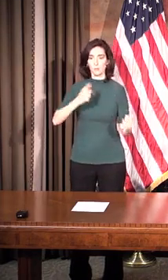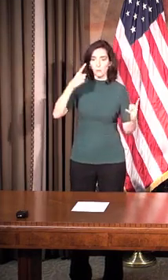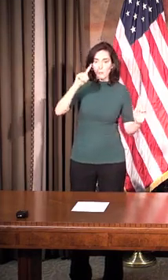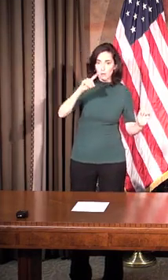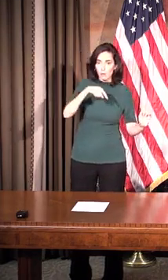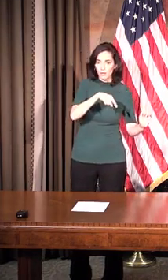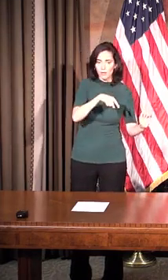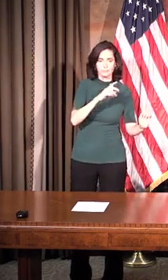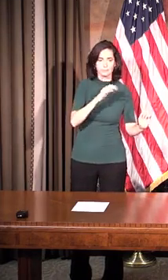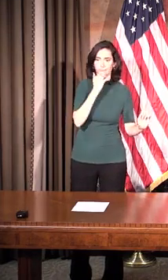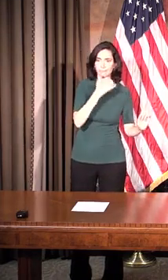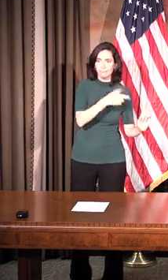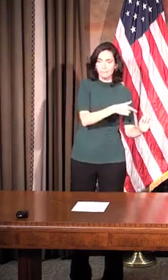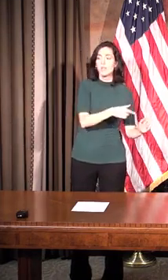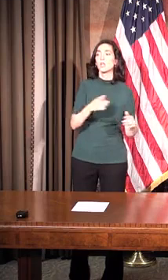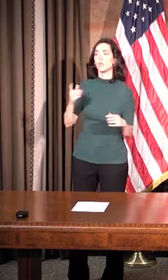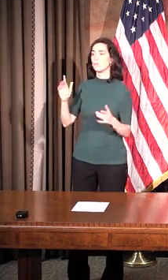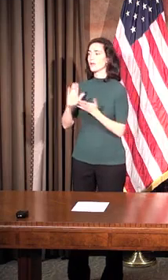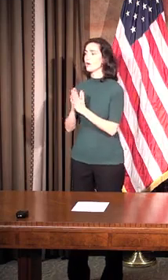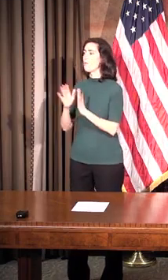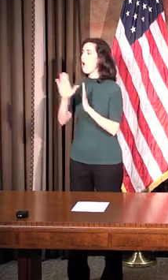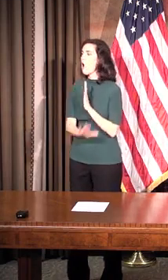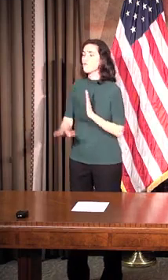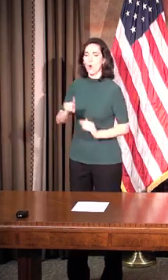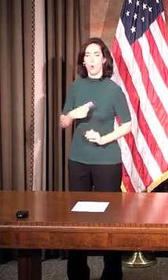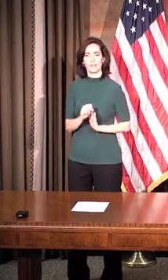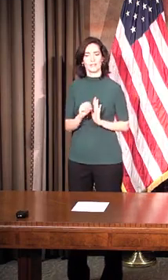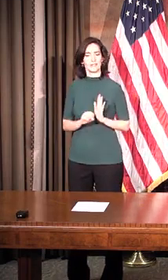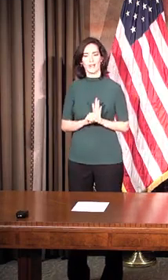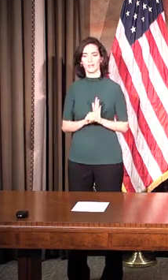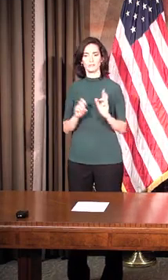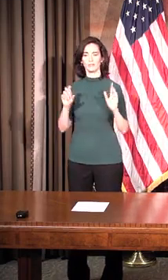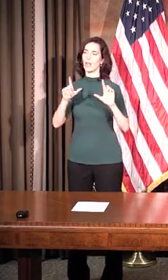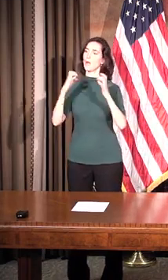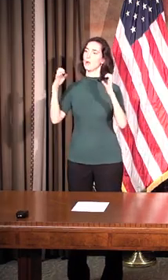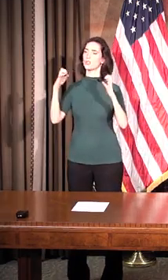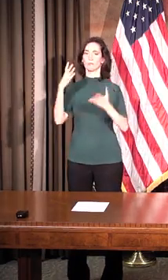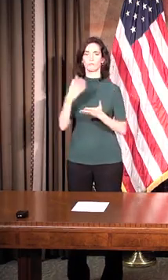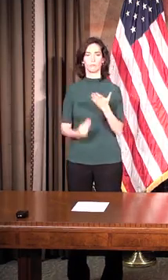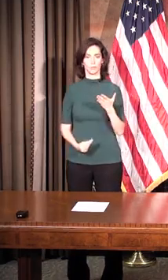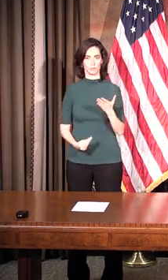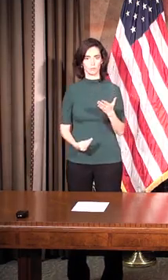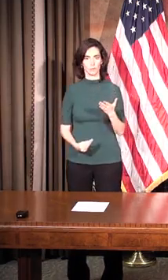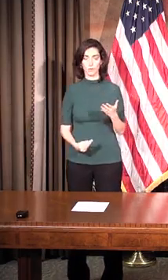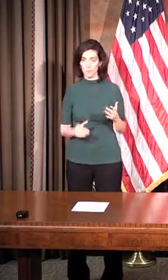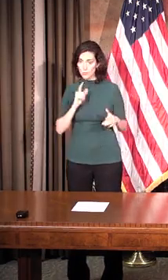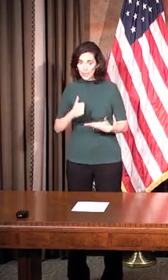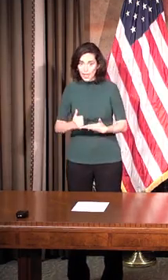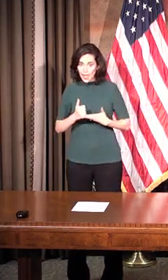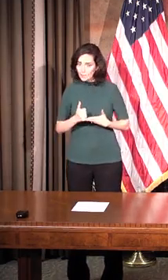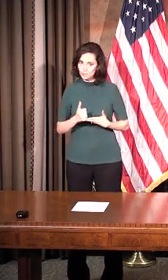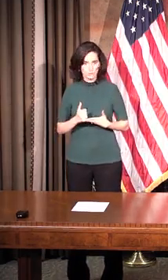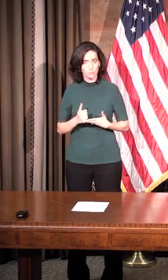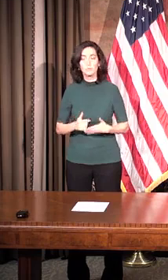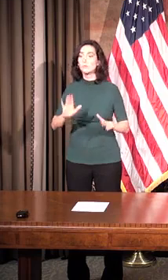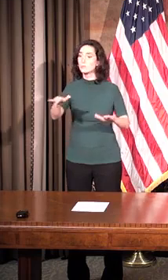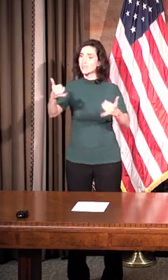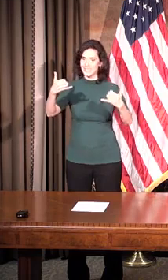successful. That's clearly not in the best interest of the state of Louisiana, and we remain number 3 in the